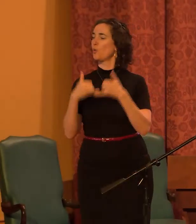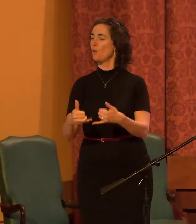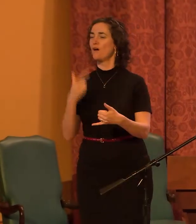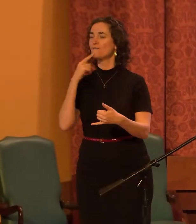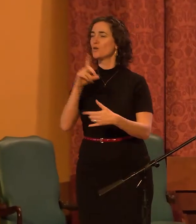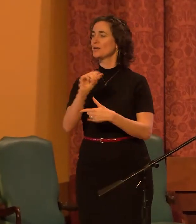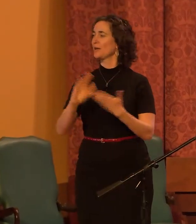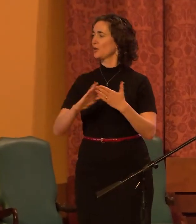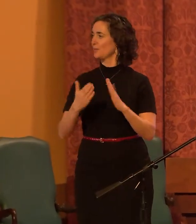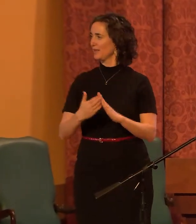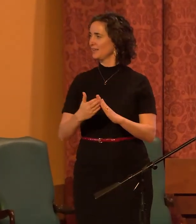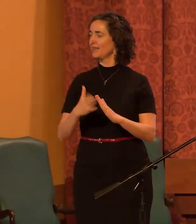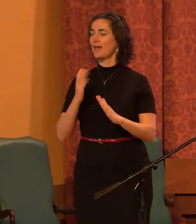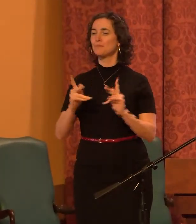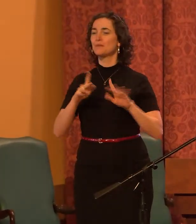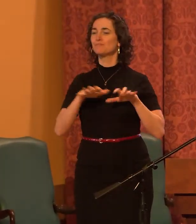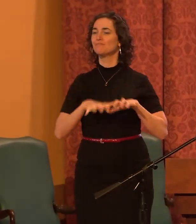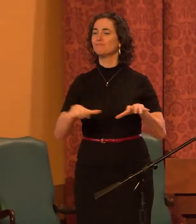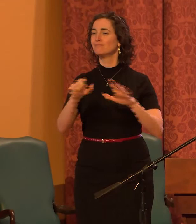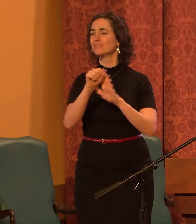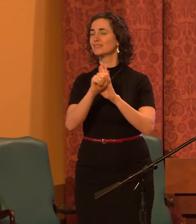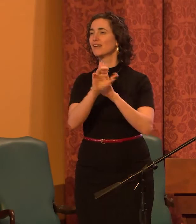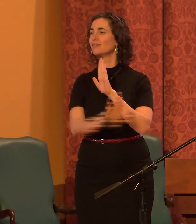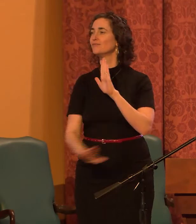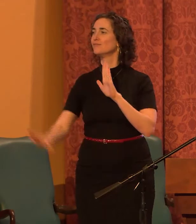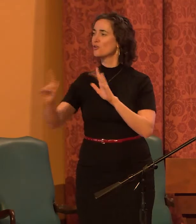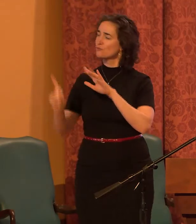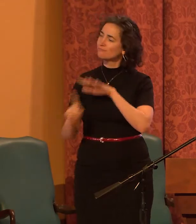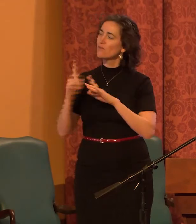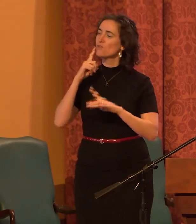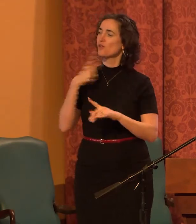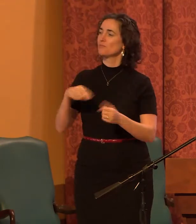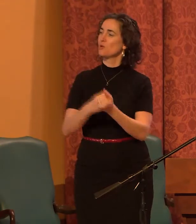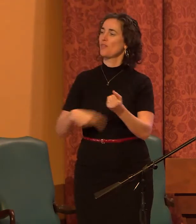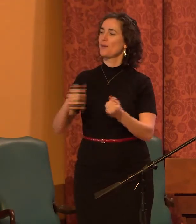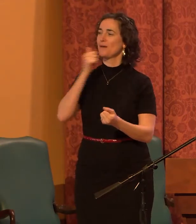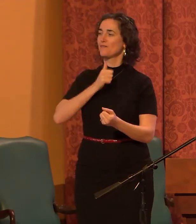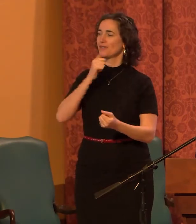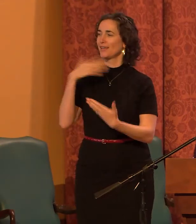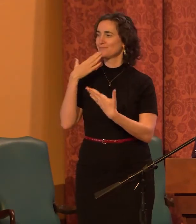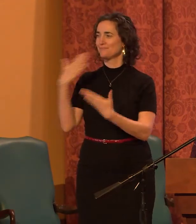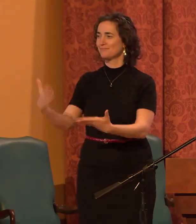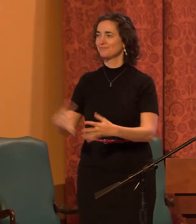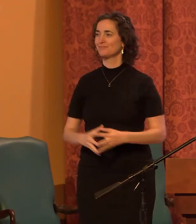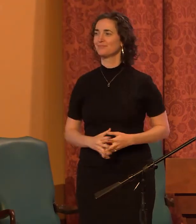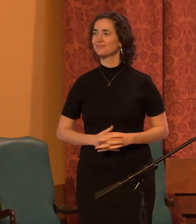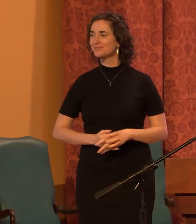disability community and the people of the state every single day.